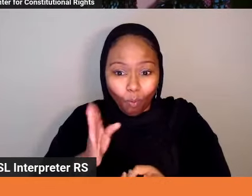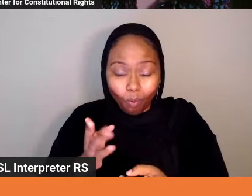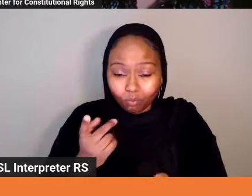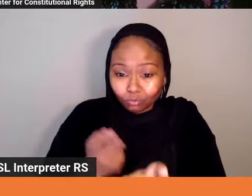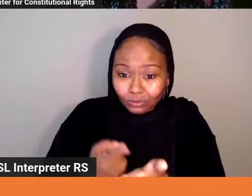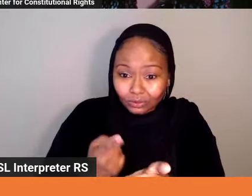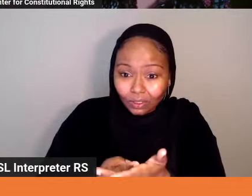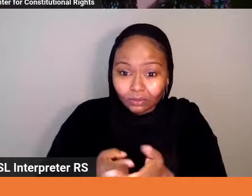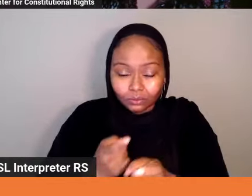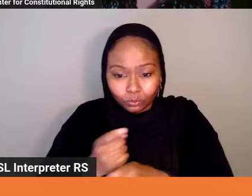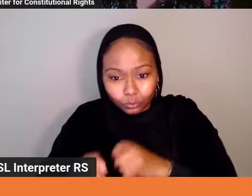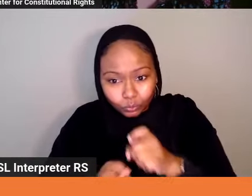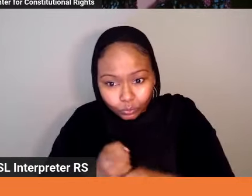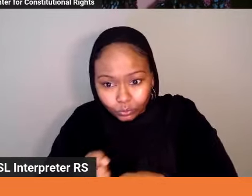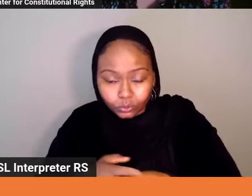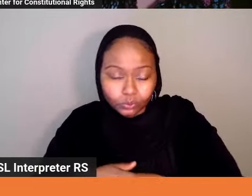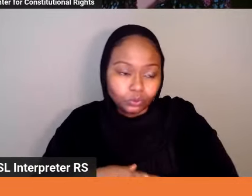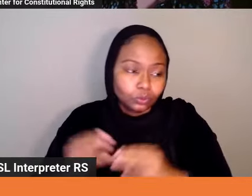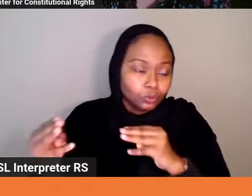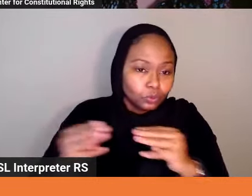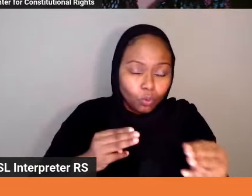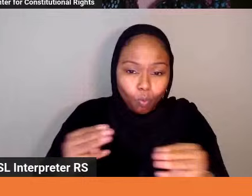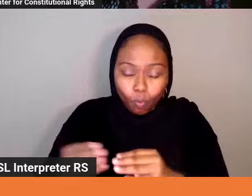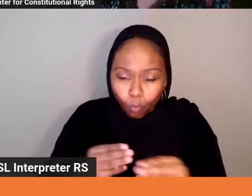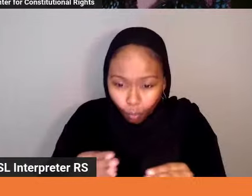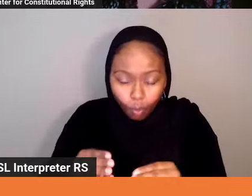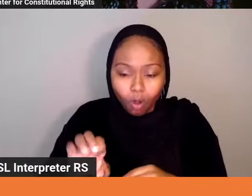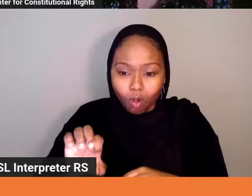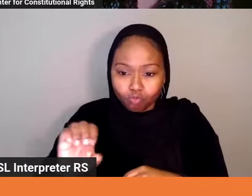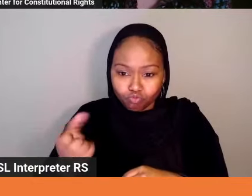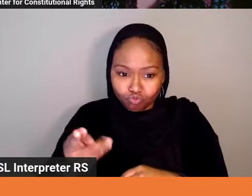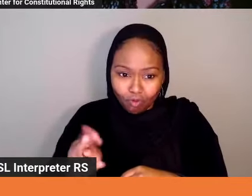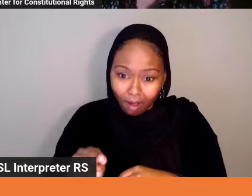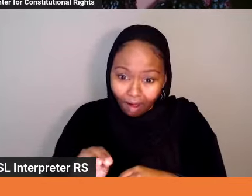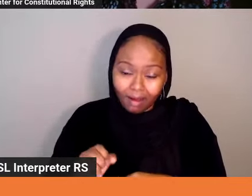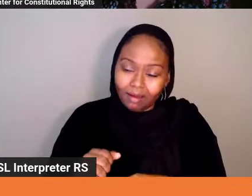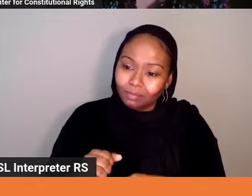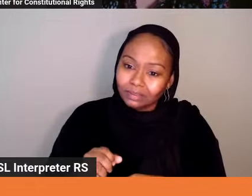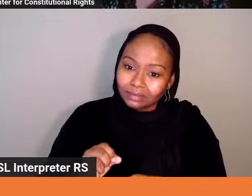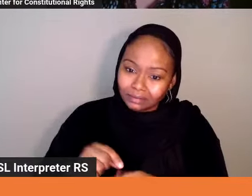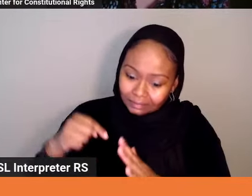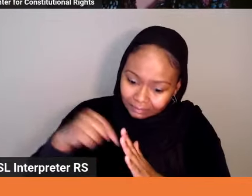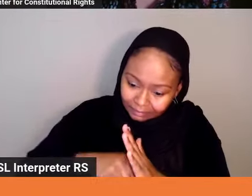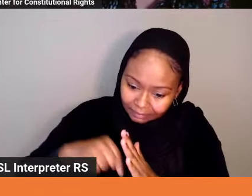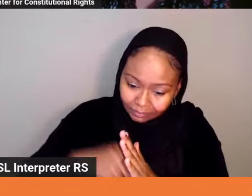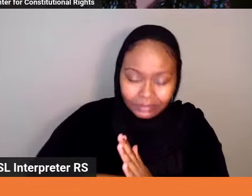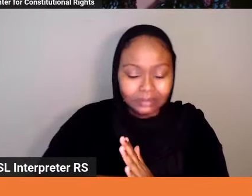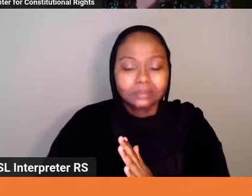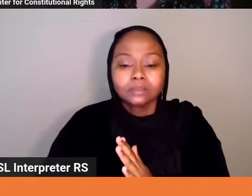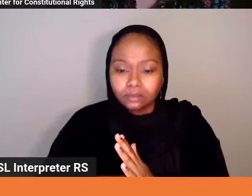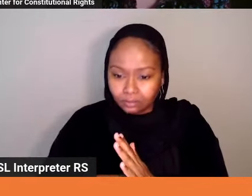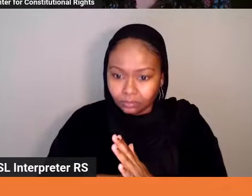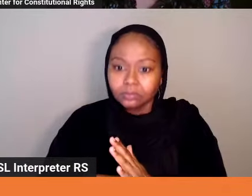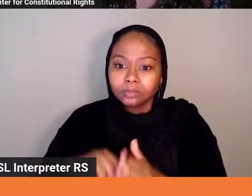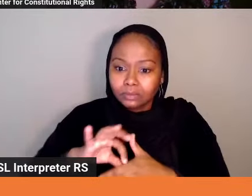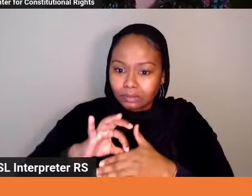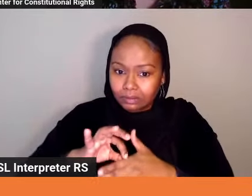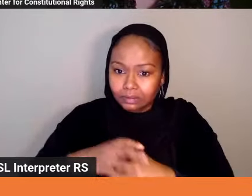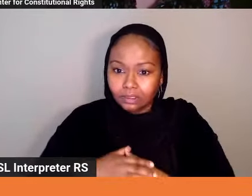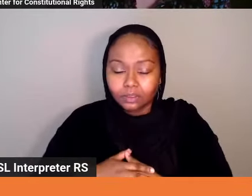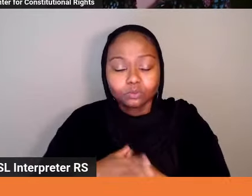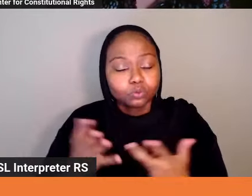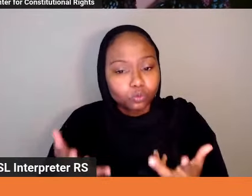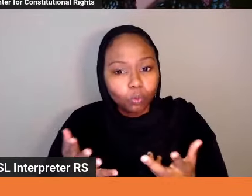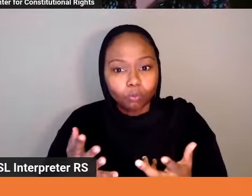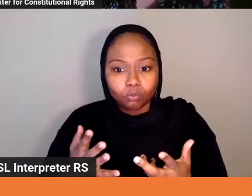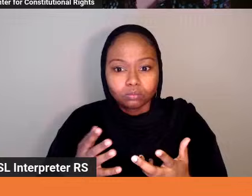and other deeply disturbing human rights abuses. So please take care of yourselves and take a step away if you need. The recording of this event will live